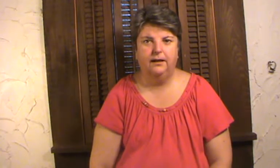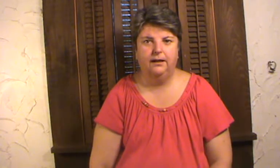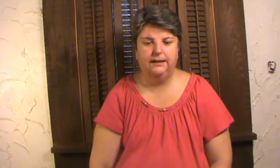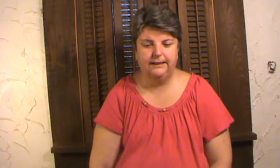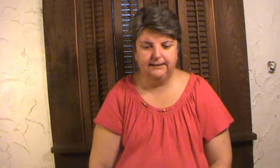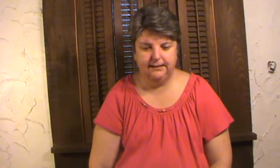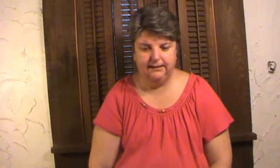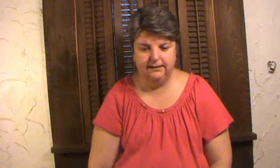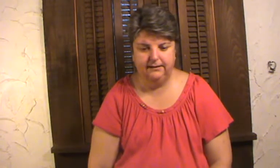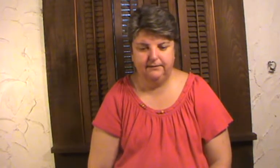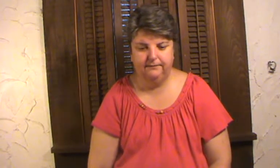Addicted.